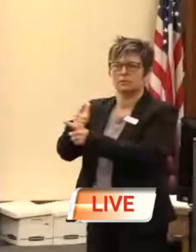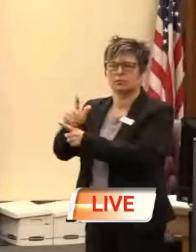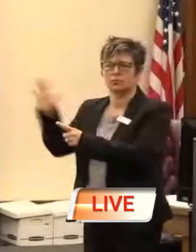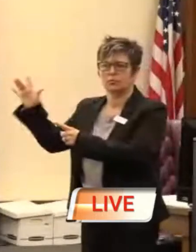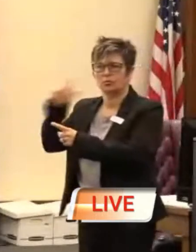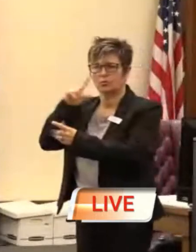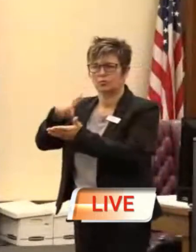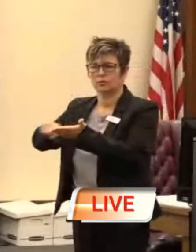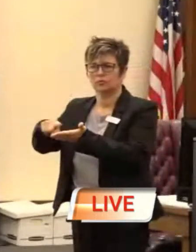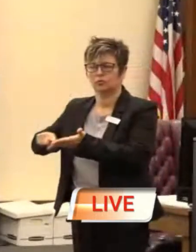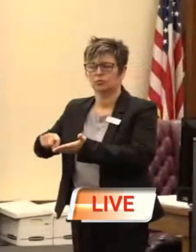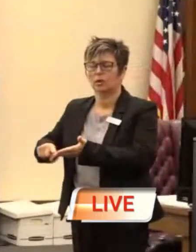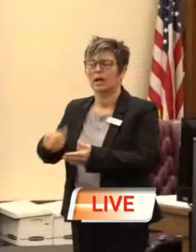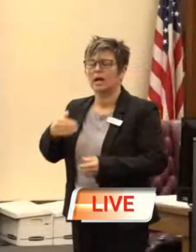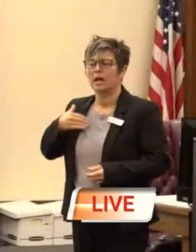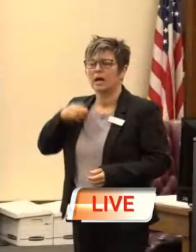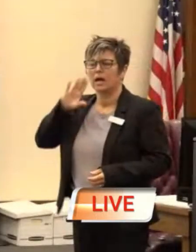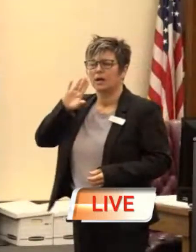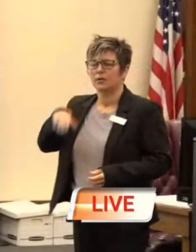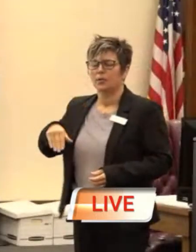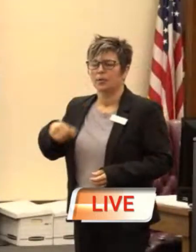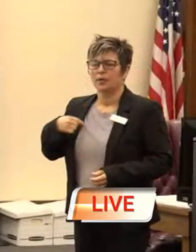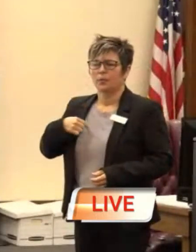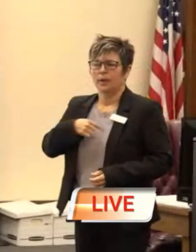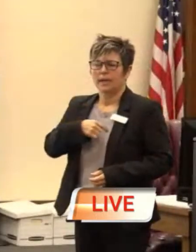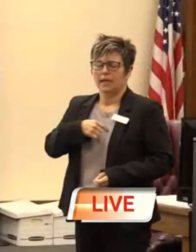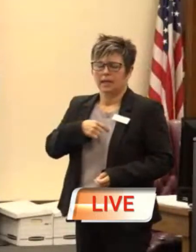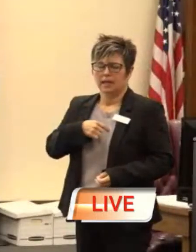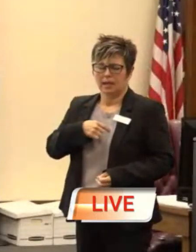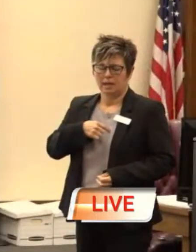off on